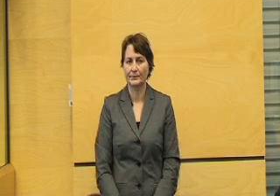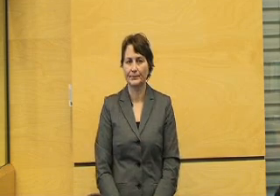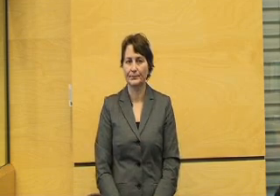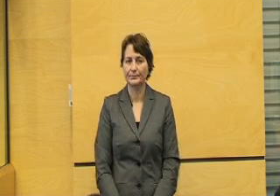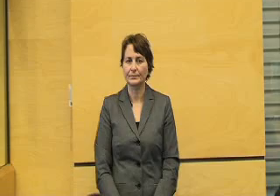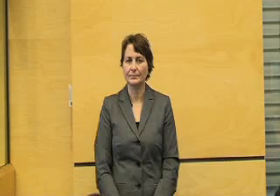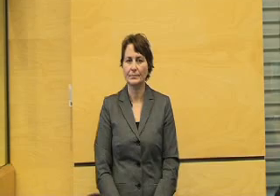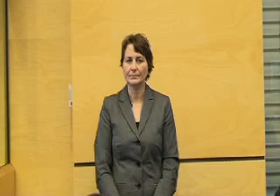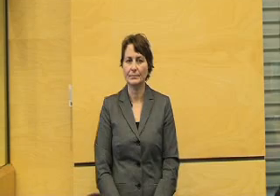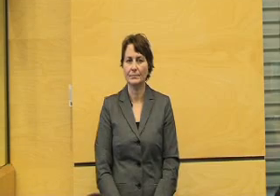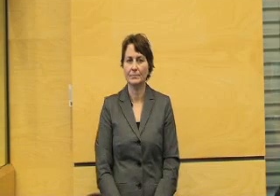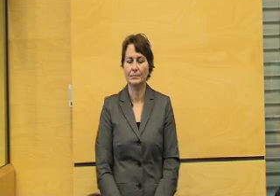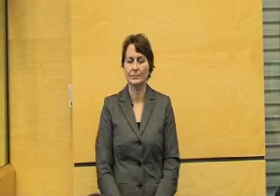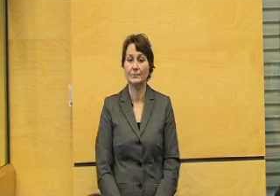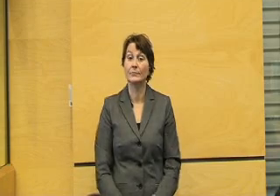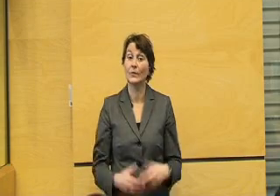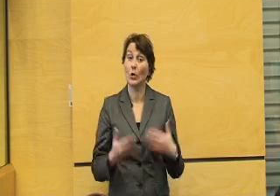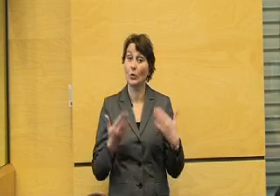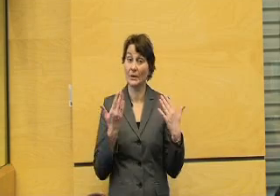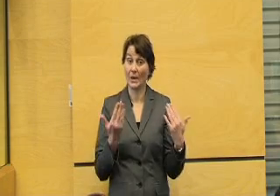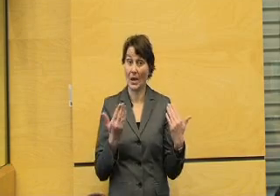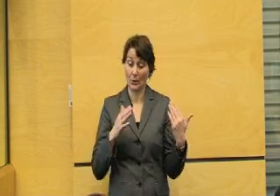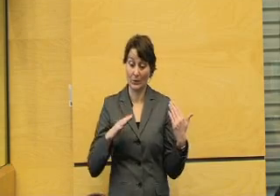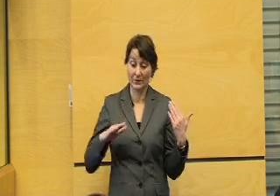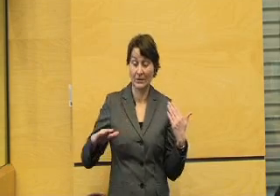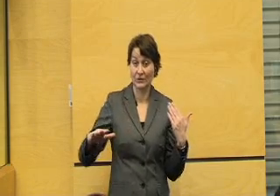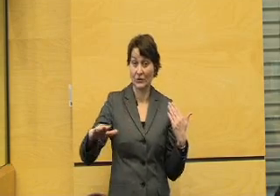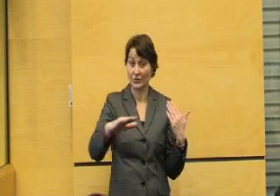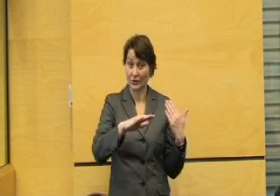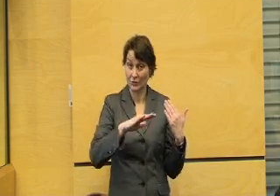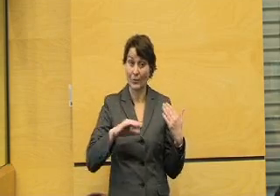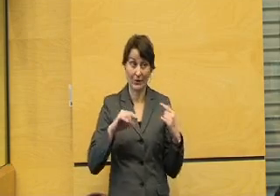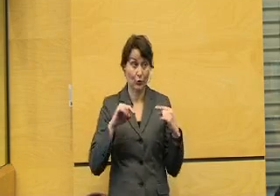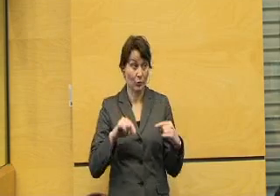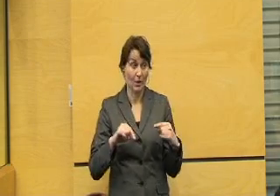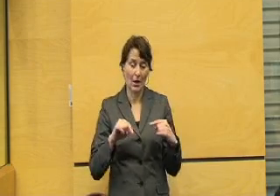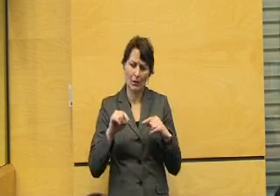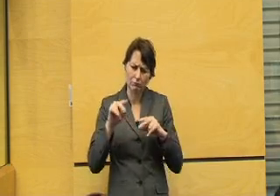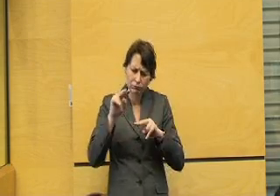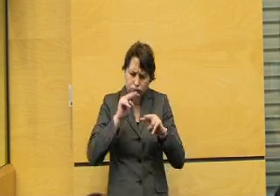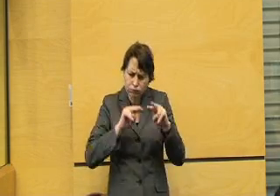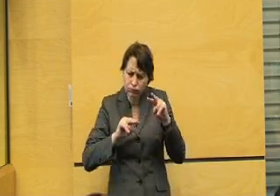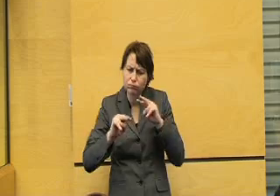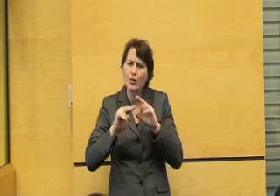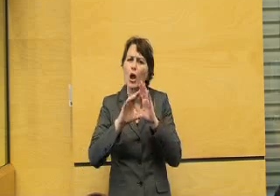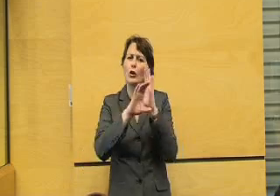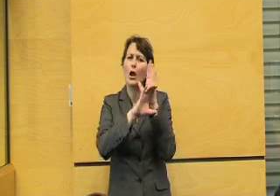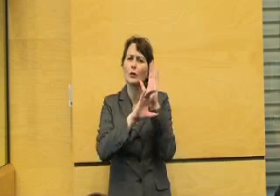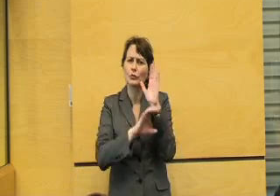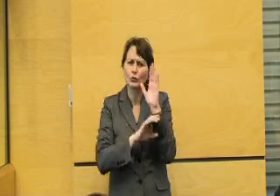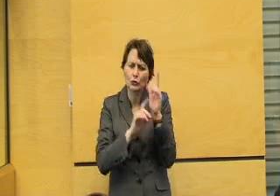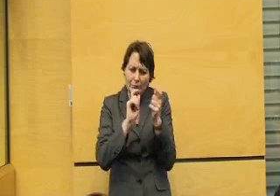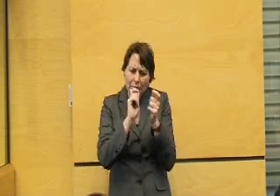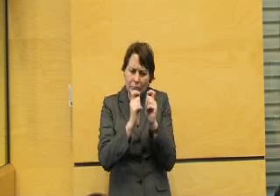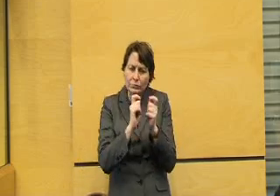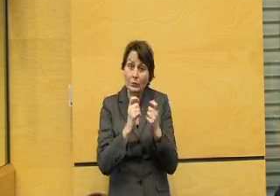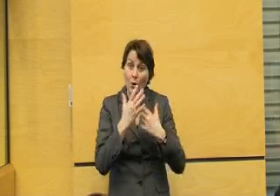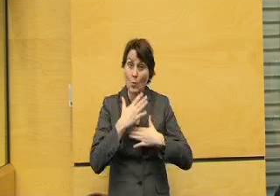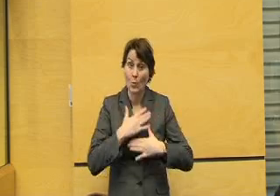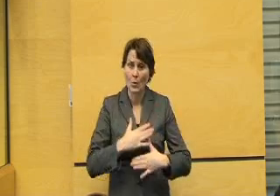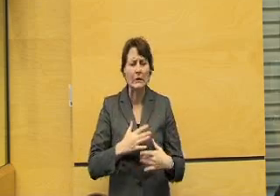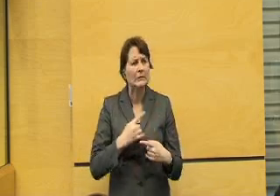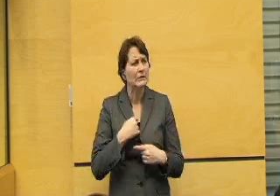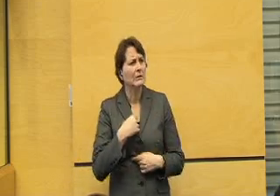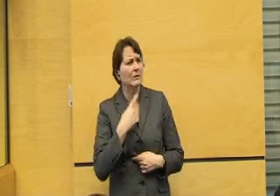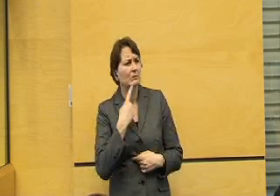situation where you are amending or changing the Constitution, I would like to know in which way are